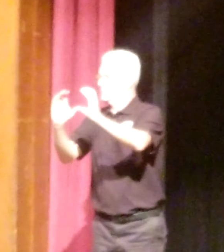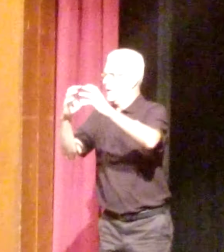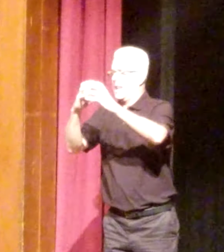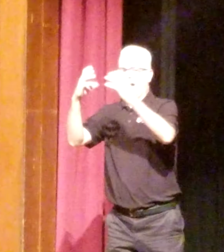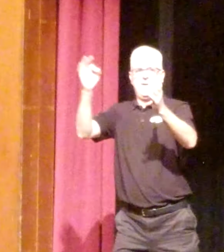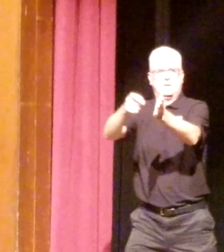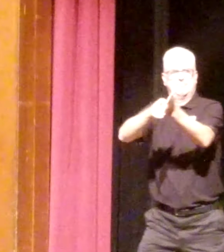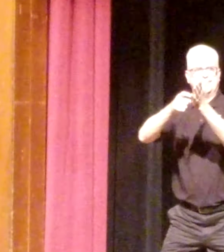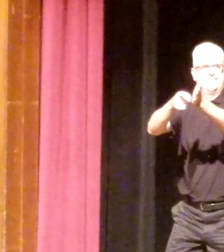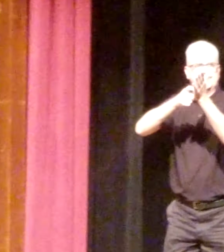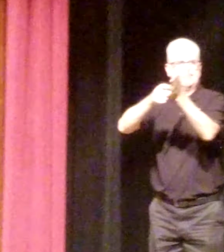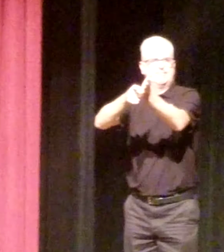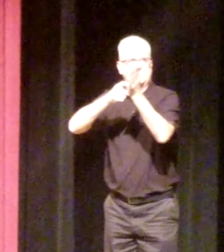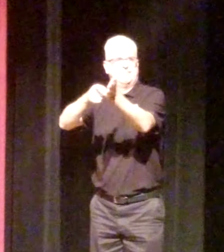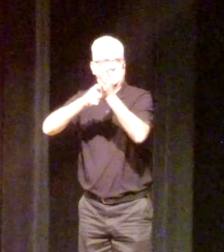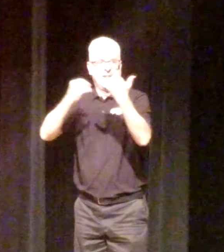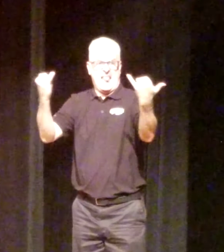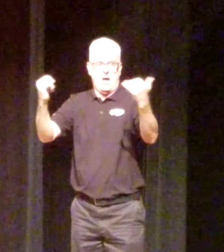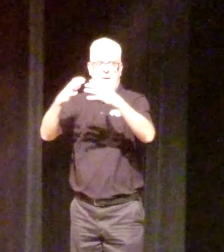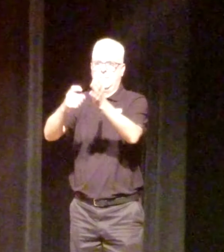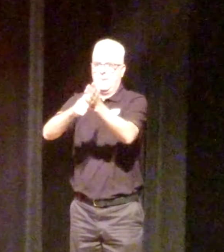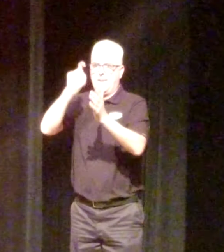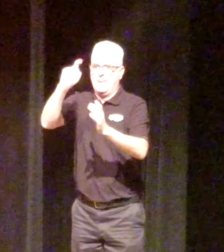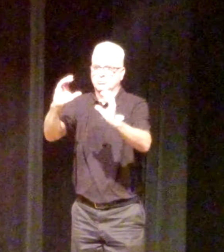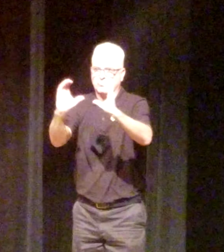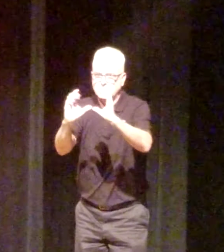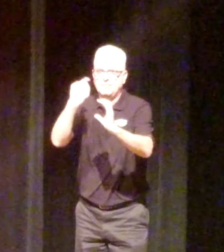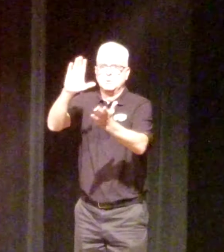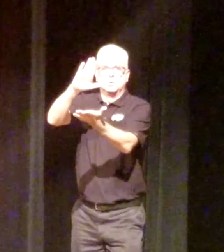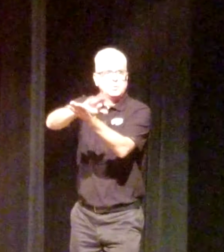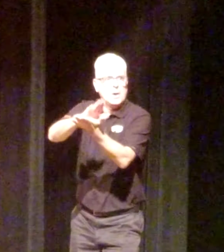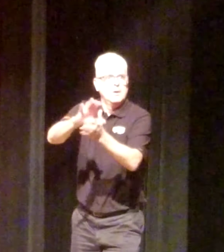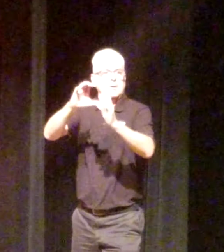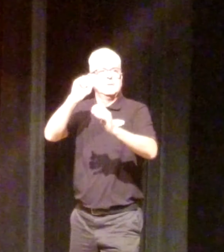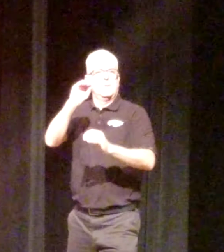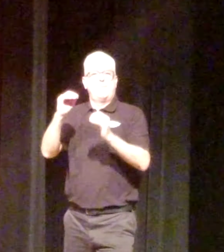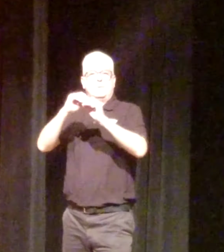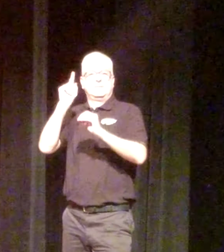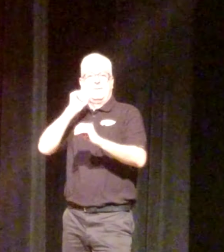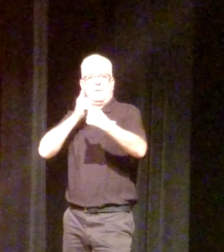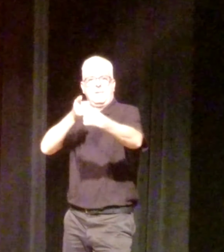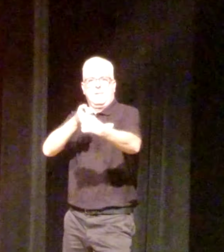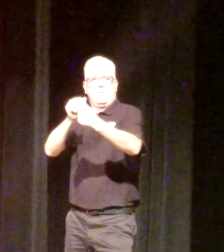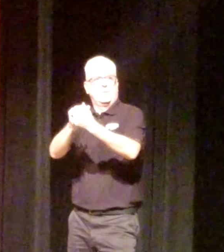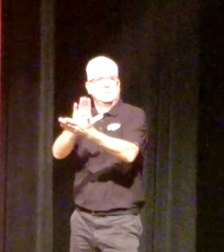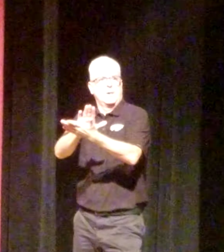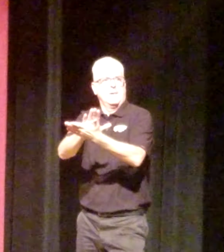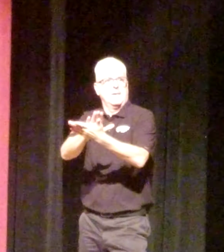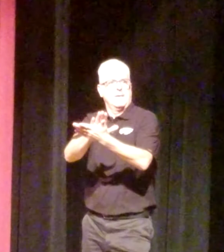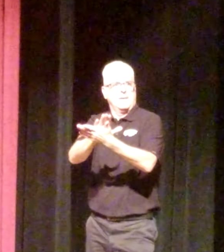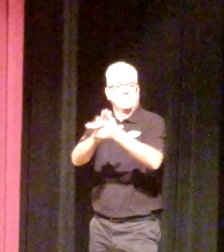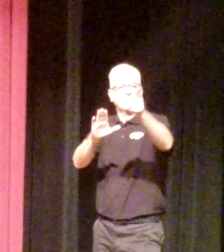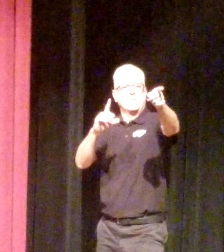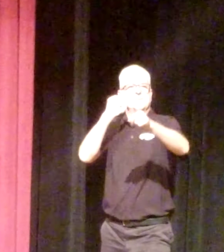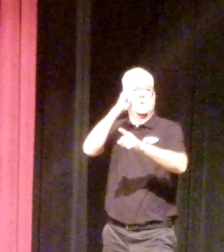issue. There are a lot of demands for that, a lot of requirements. You have the schooling, the credential, and a lot of deaf people